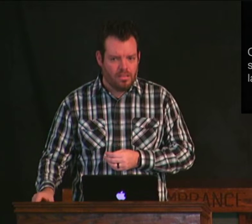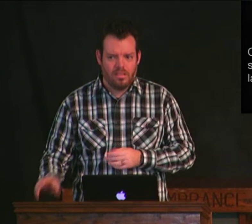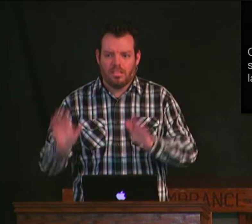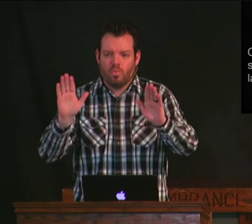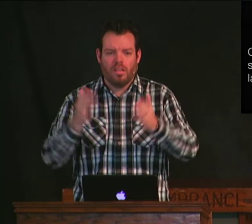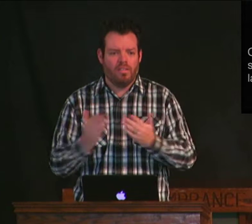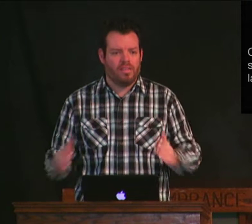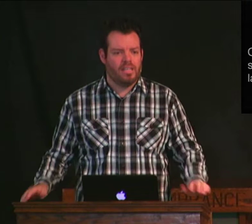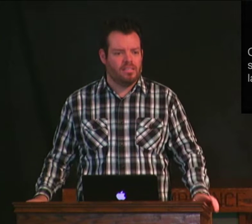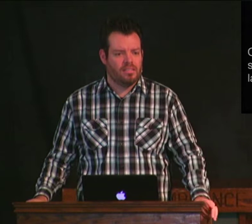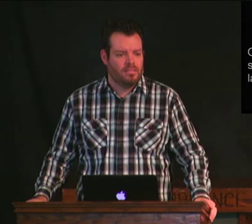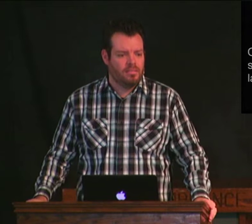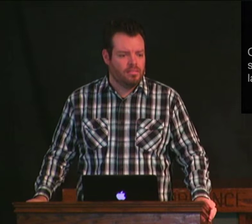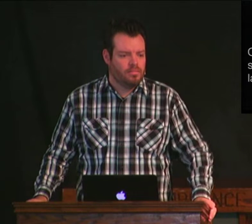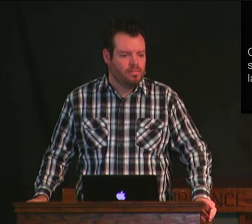It's a wonderful thing.